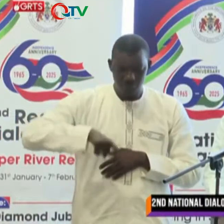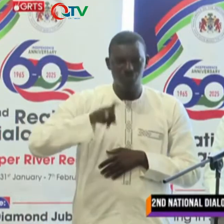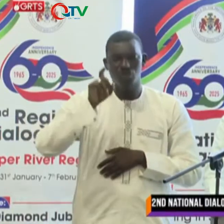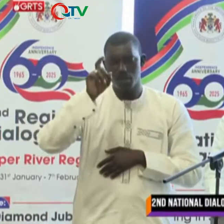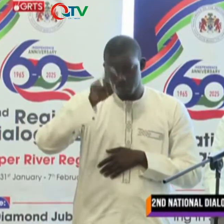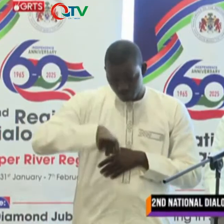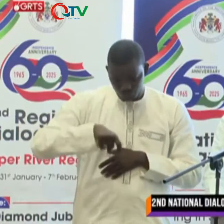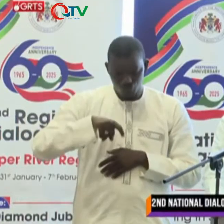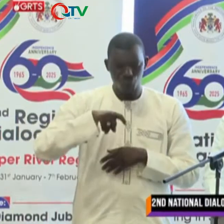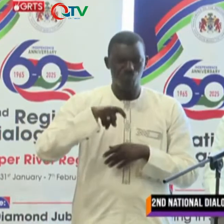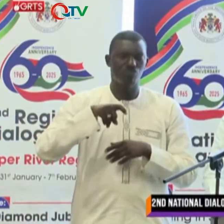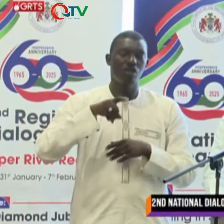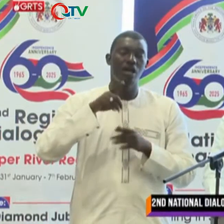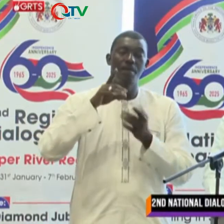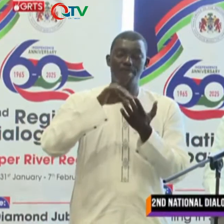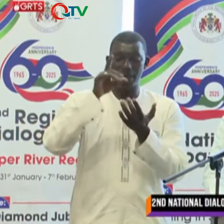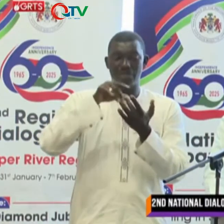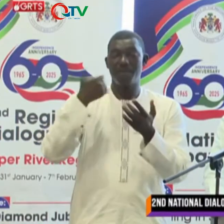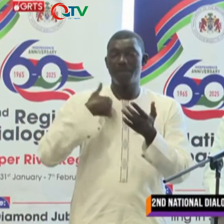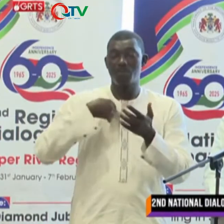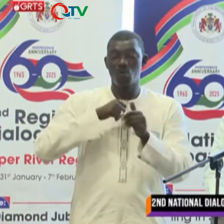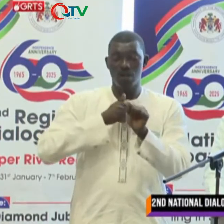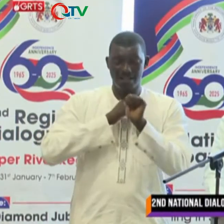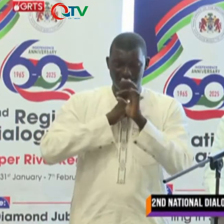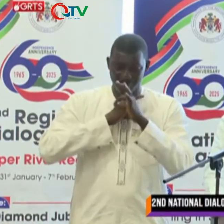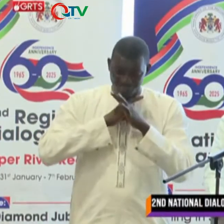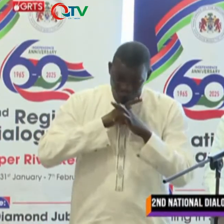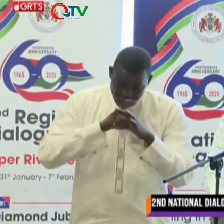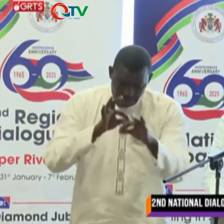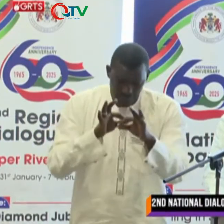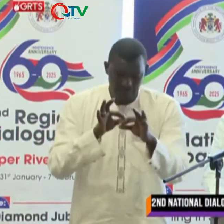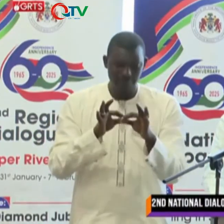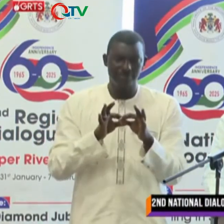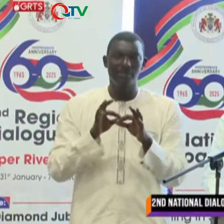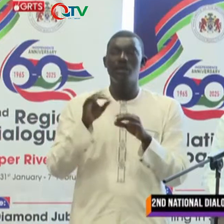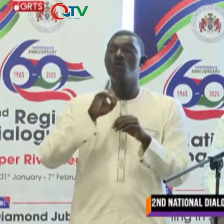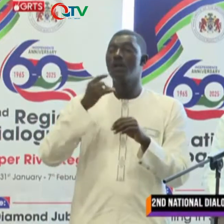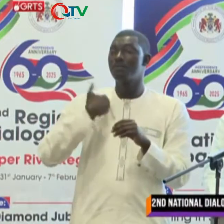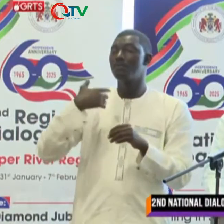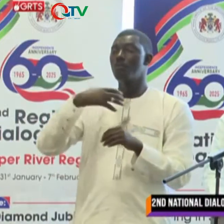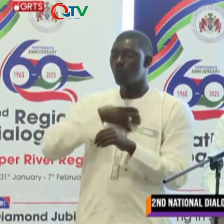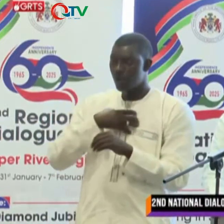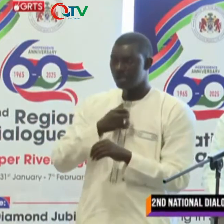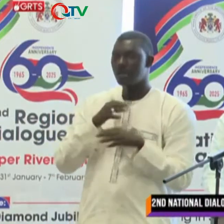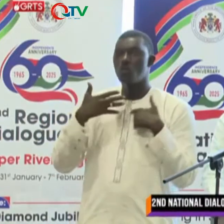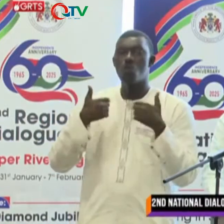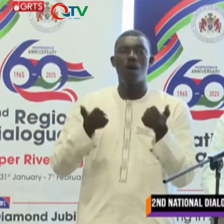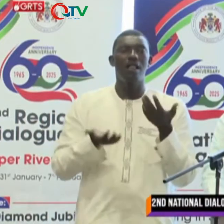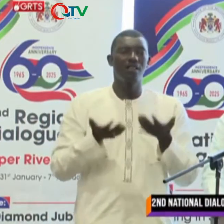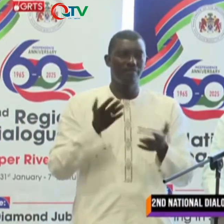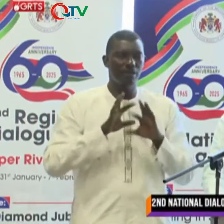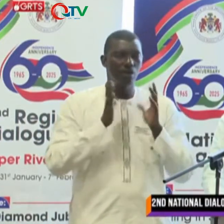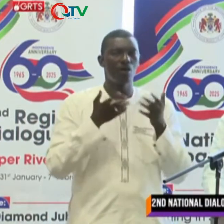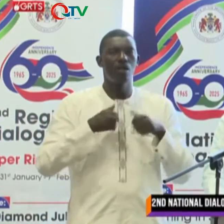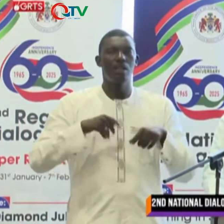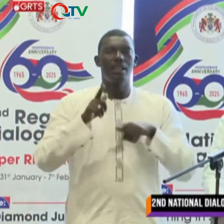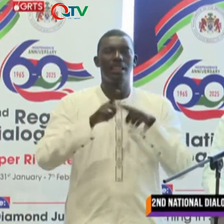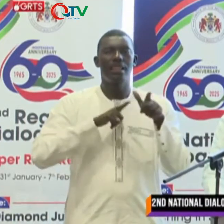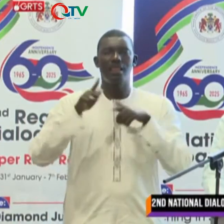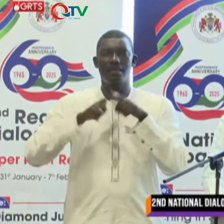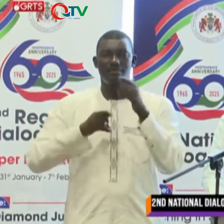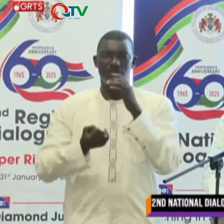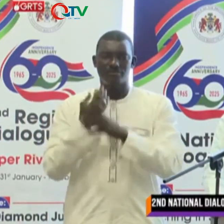people's interests, aspirations, concerns, and welfare in all spheres of development: